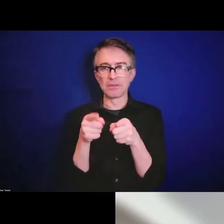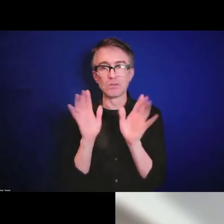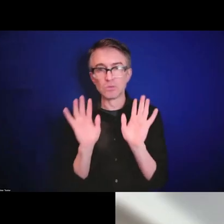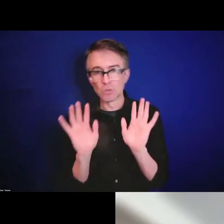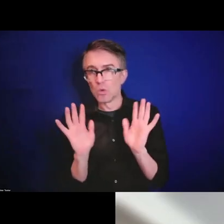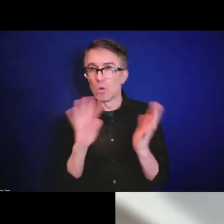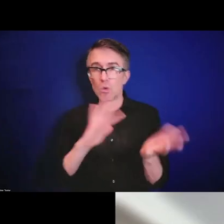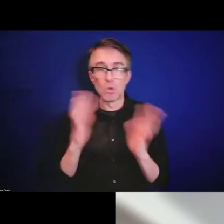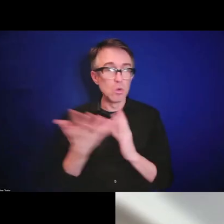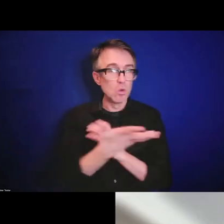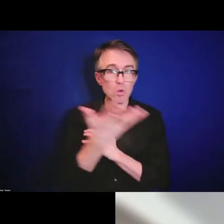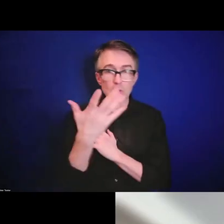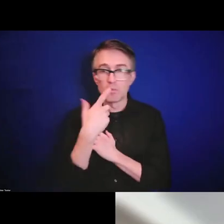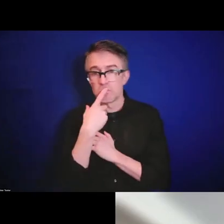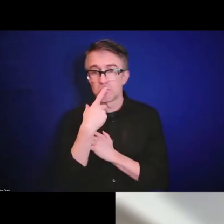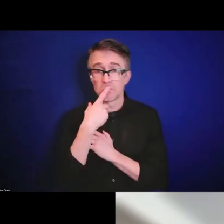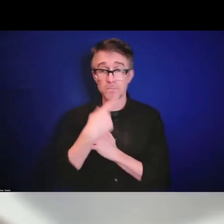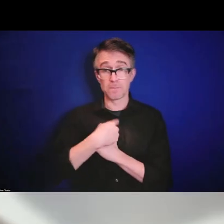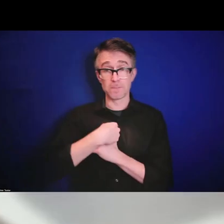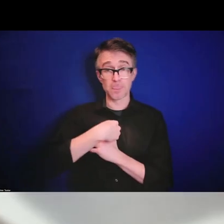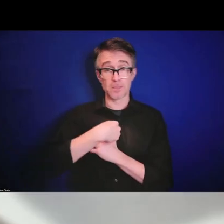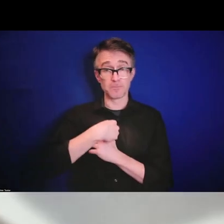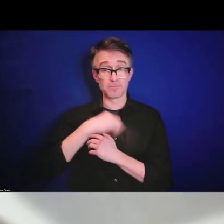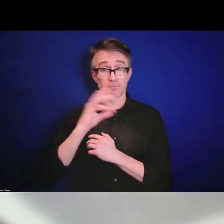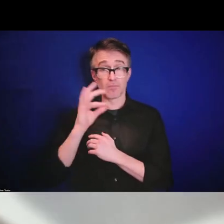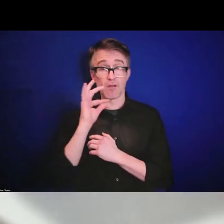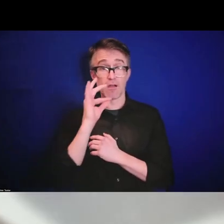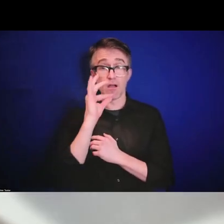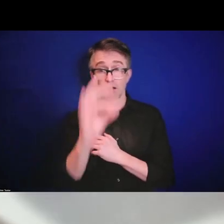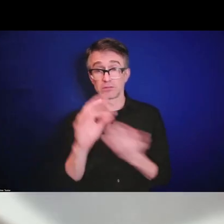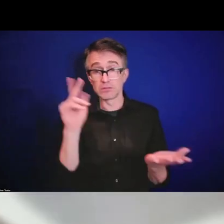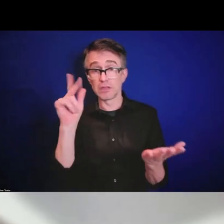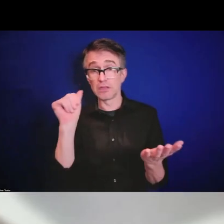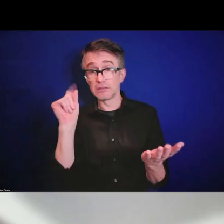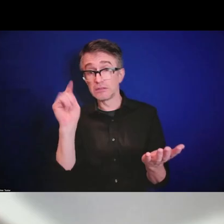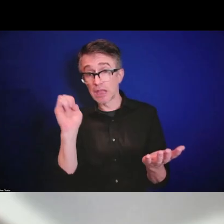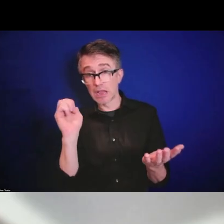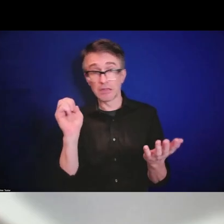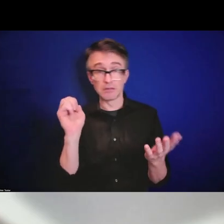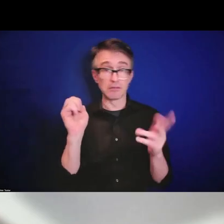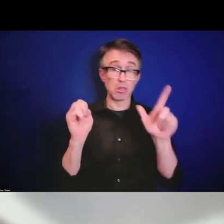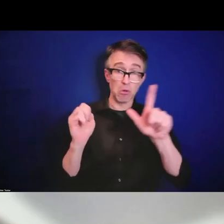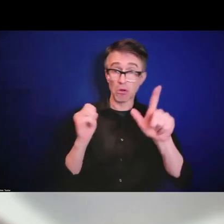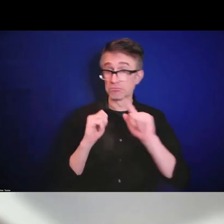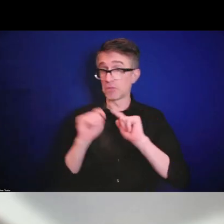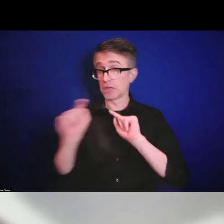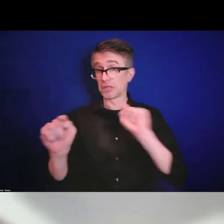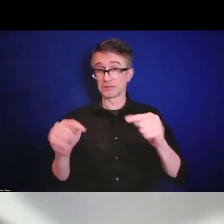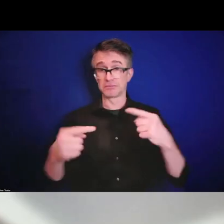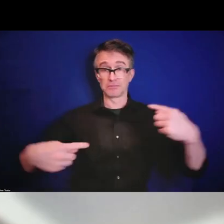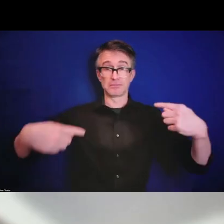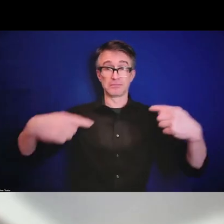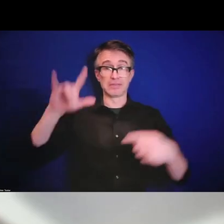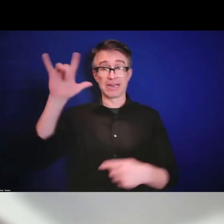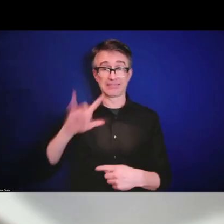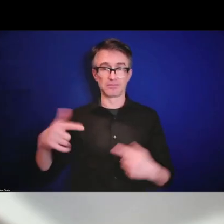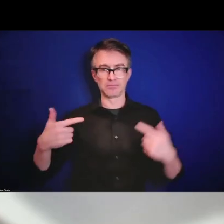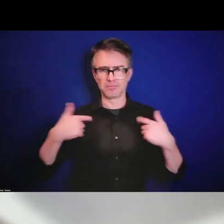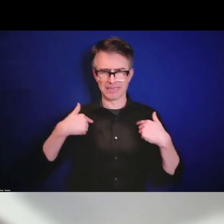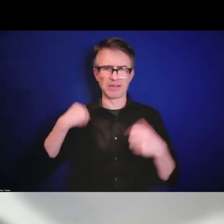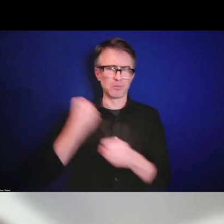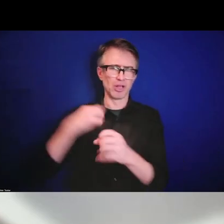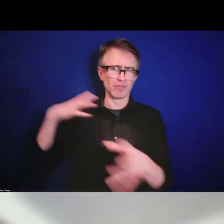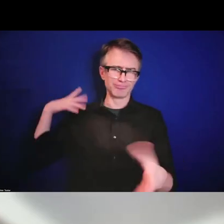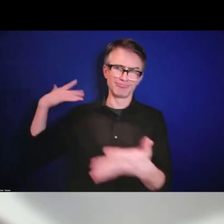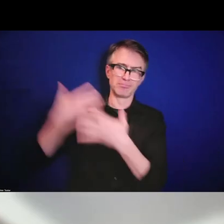Elizabeth and I have already worked extensively on the guidance. But I want to ask you how you see this